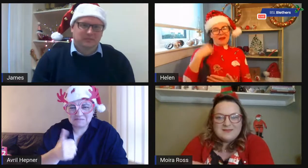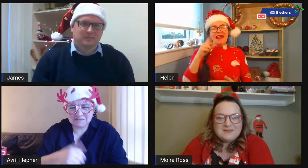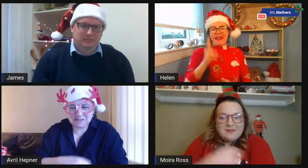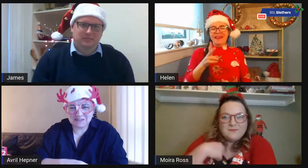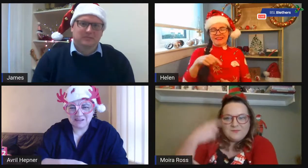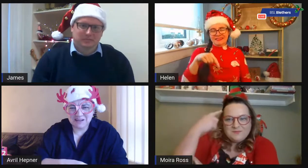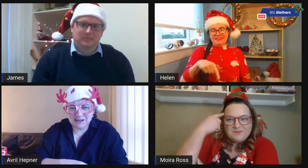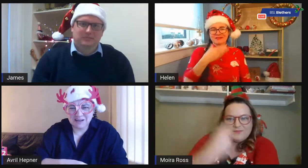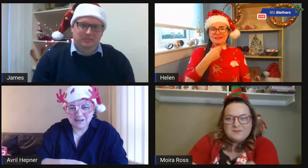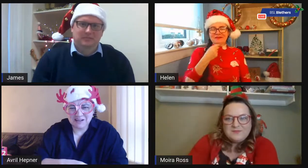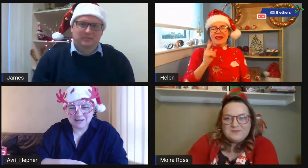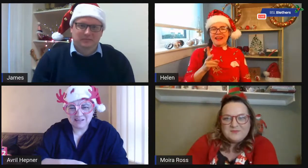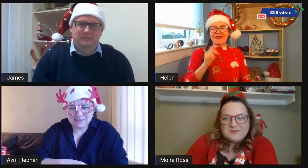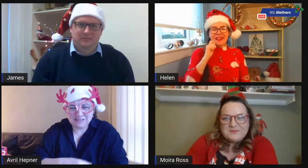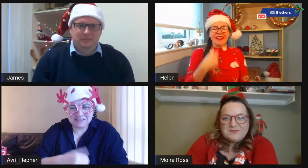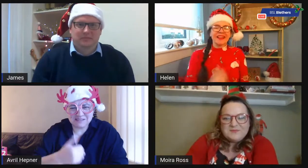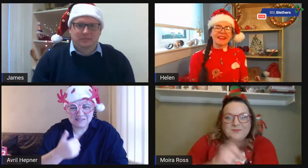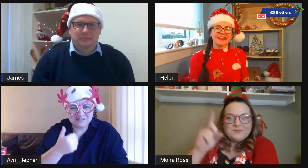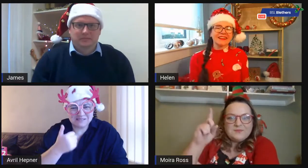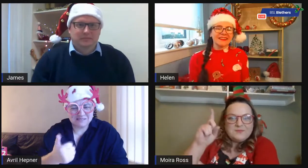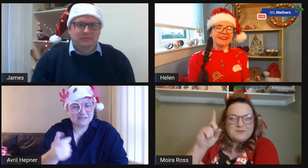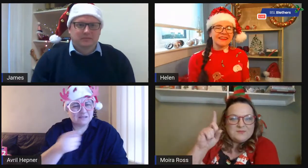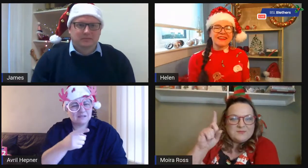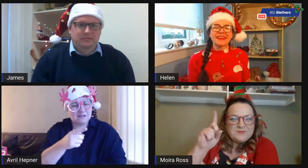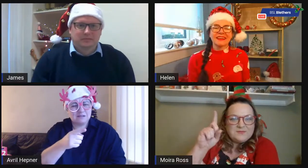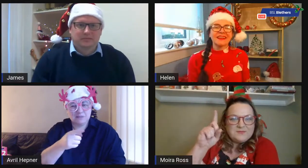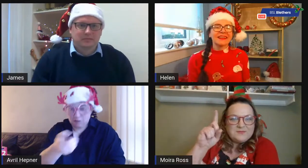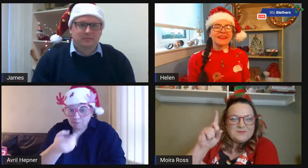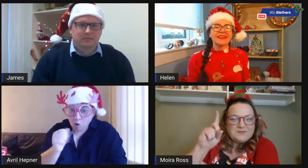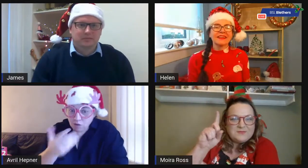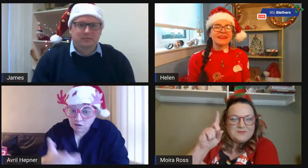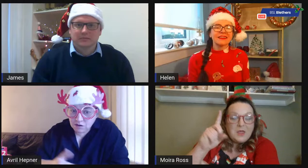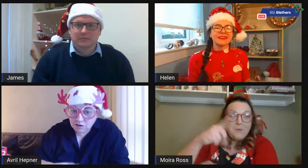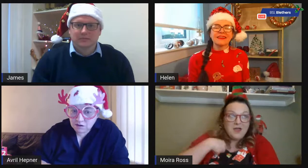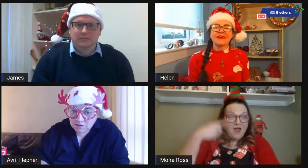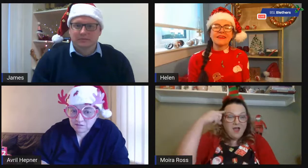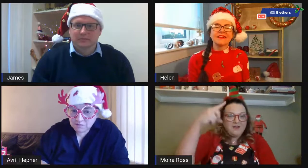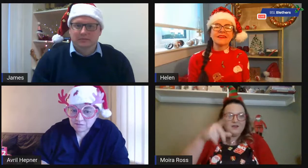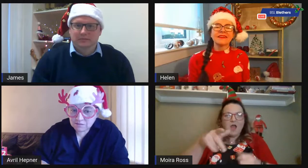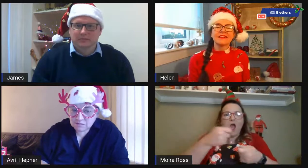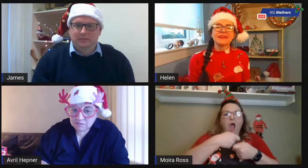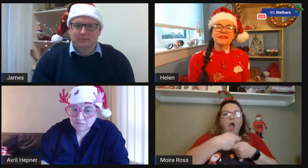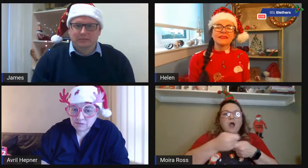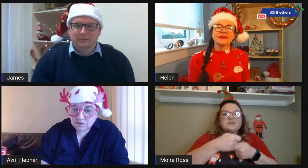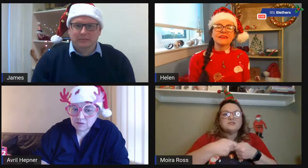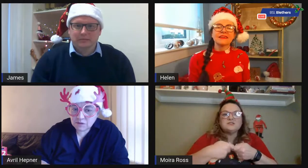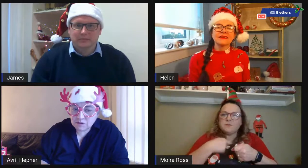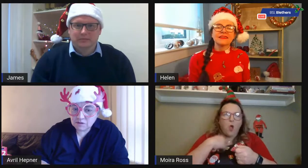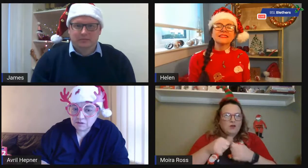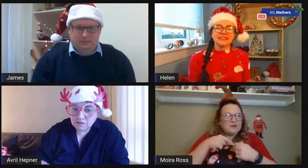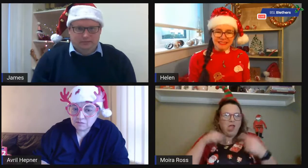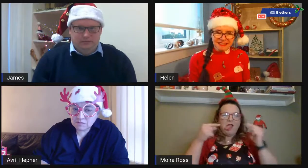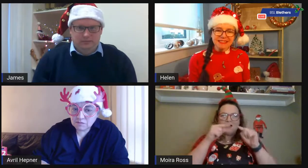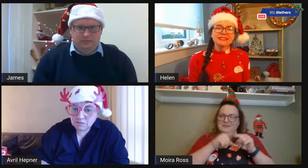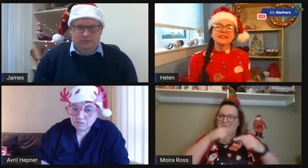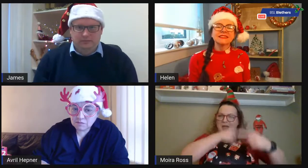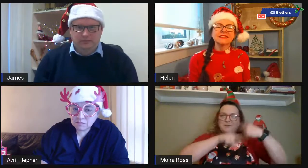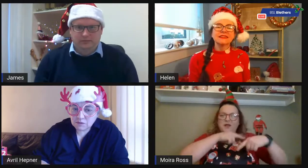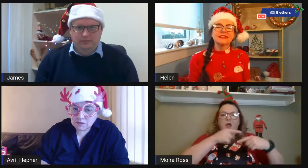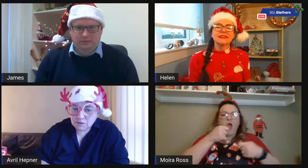it too. You know, definitely we will be playing that again this Christmas. Moira, do you want to say something more? Oh, yeah,